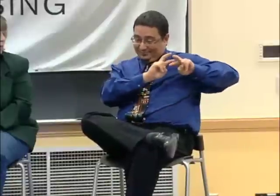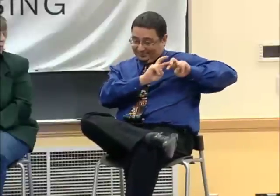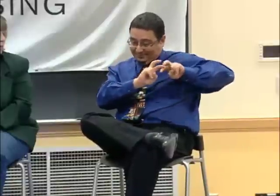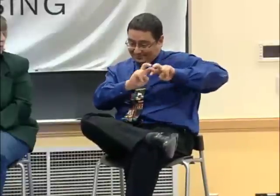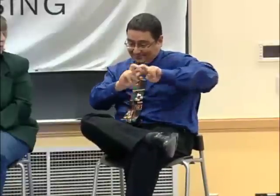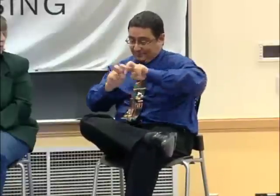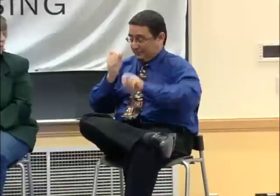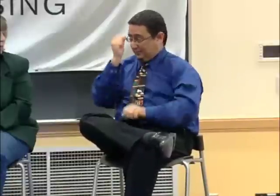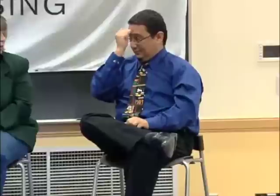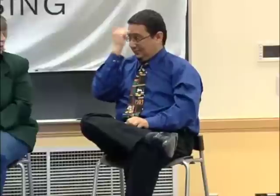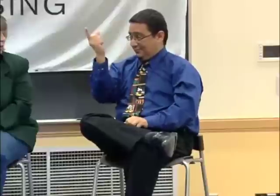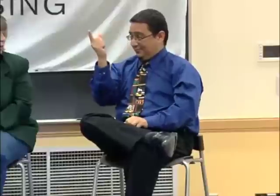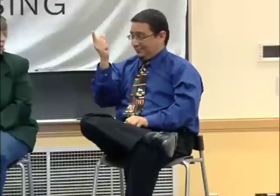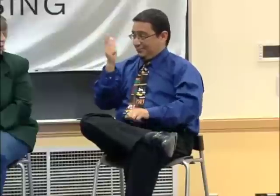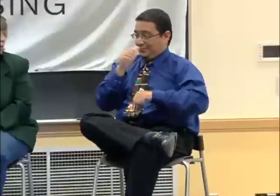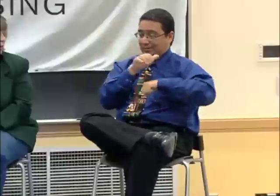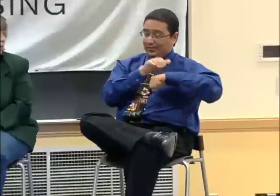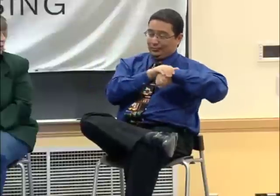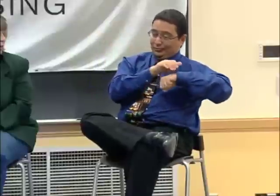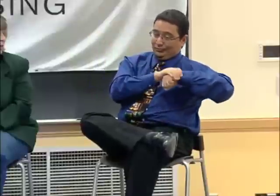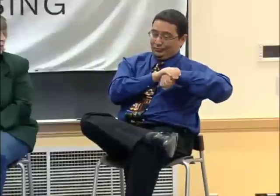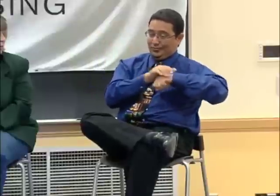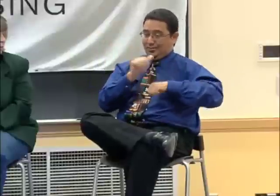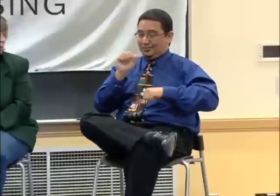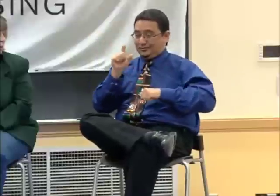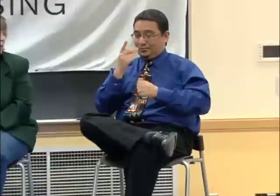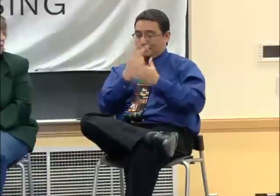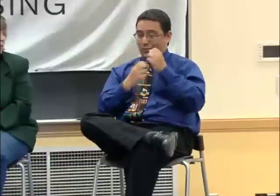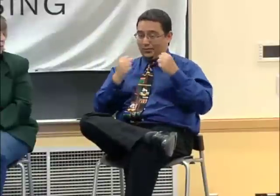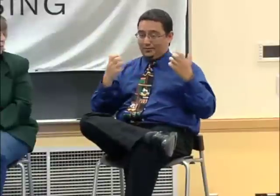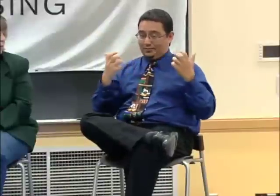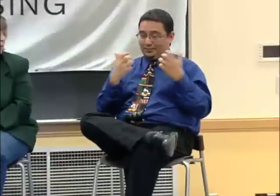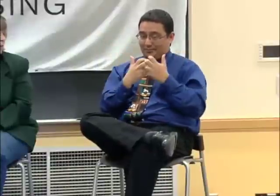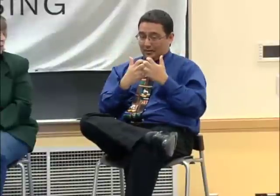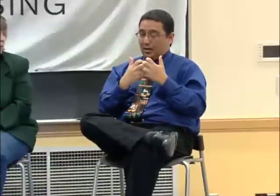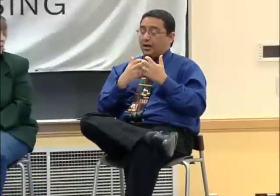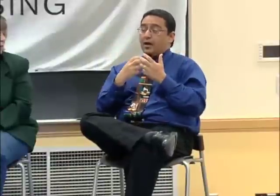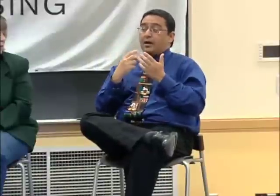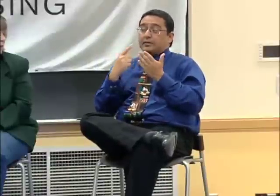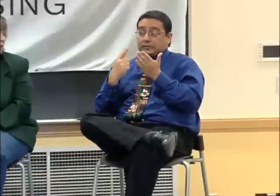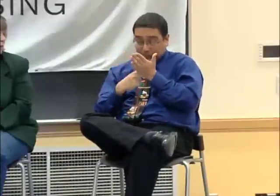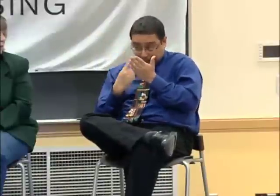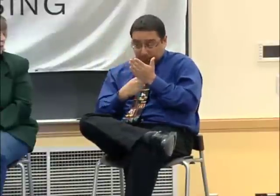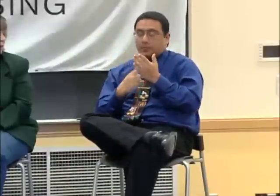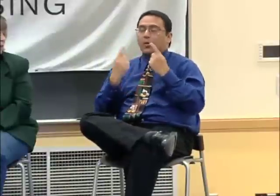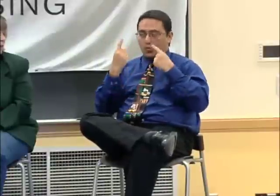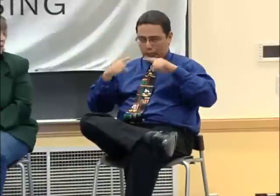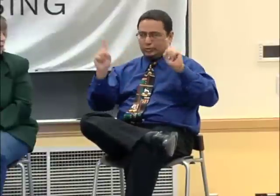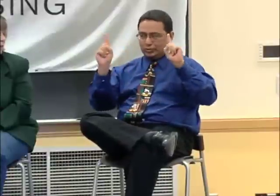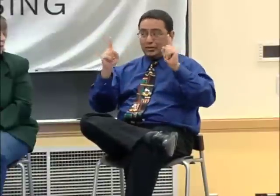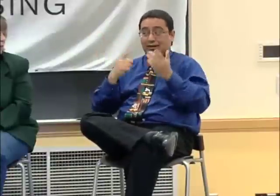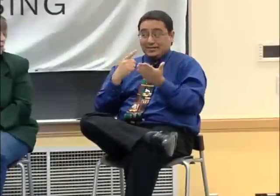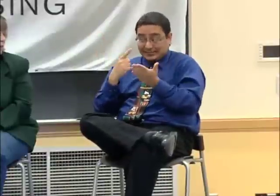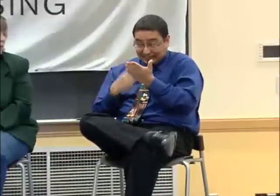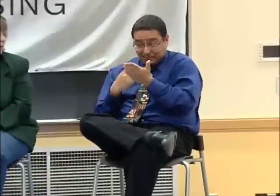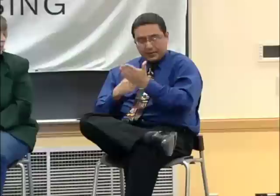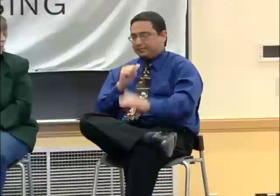has studied and has analyzed and understands and can match the English and the ASL, I believe sometimes it can